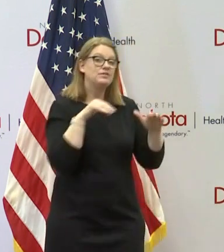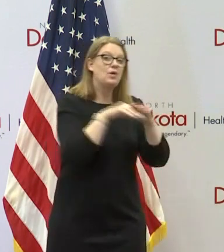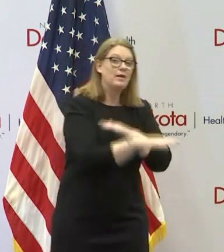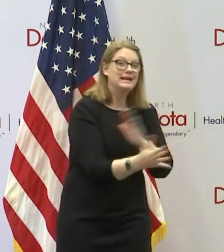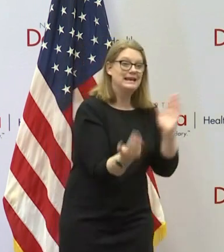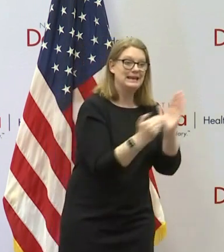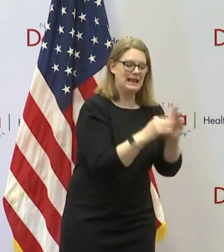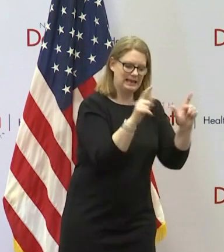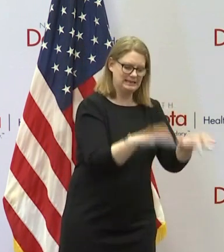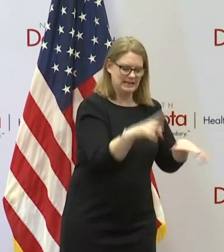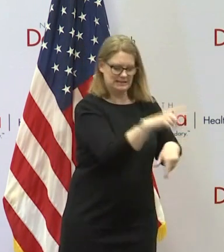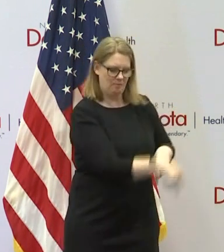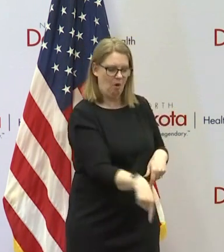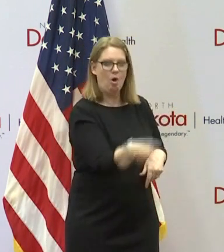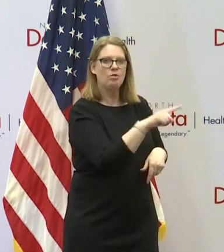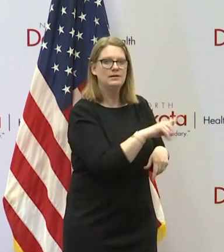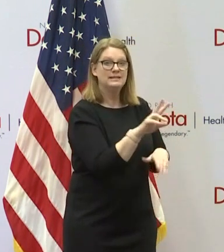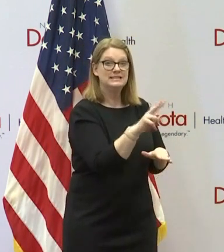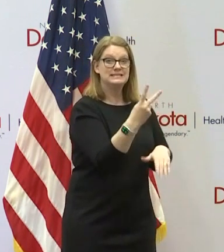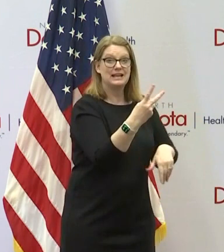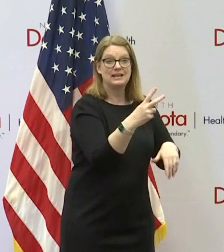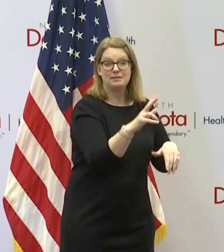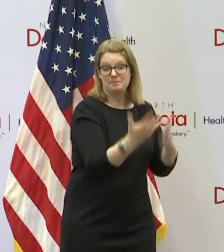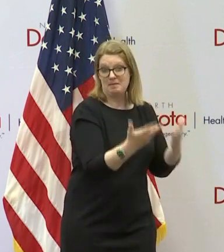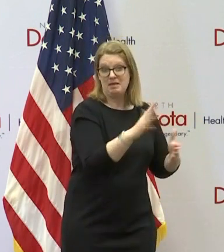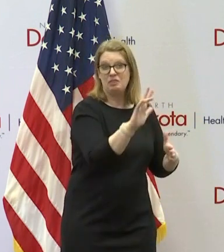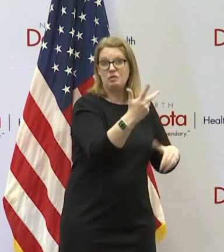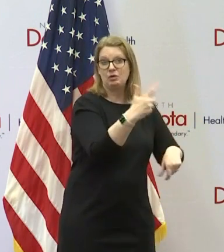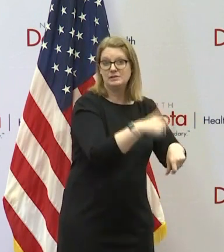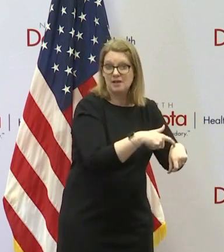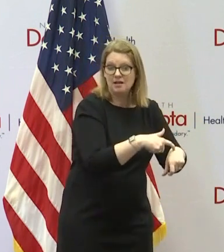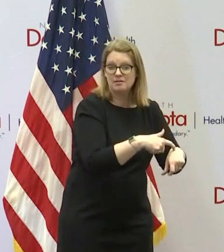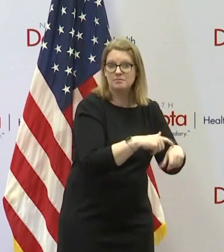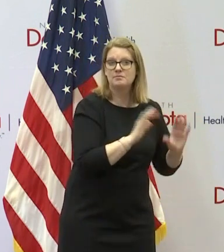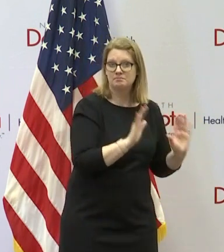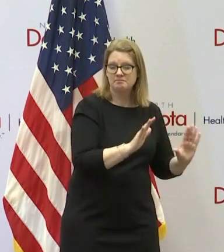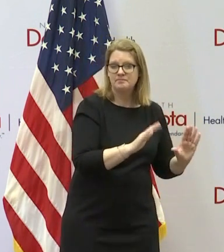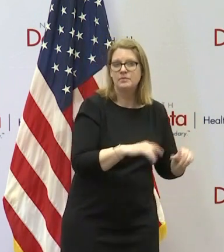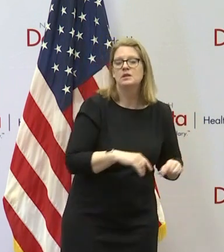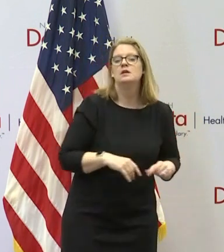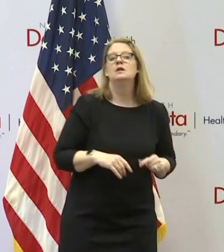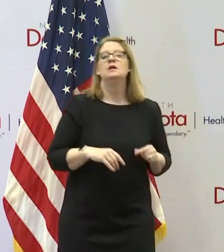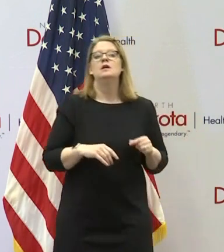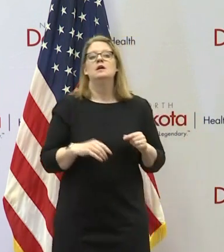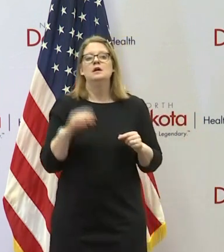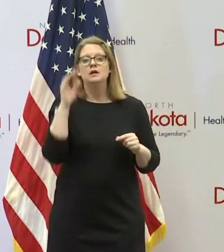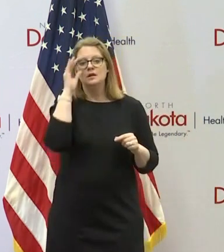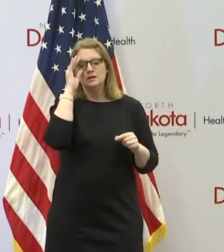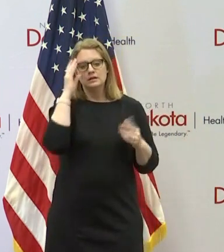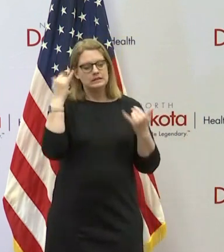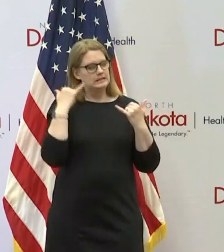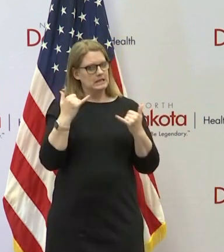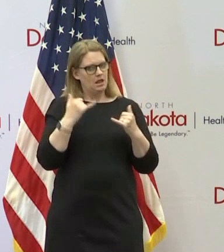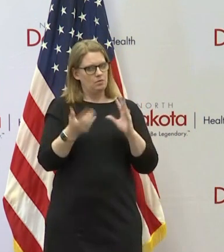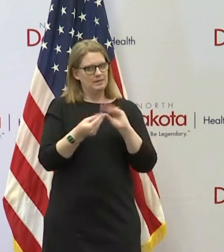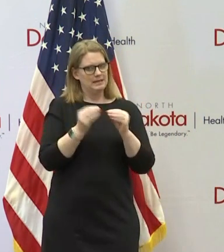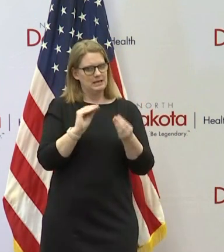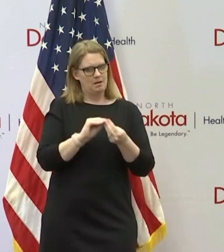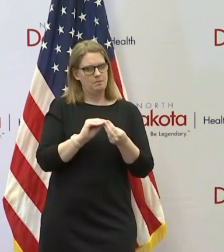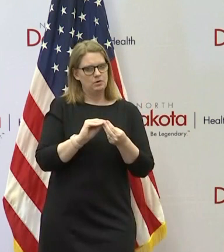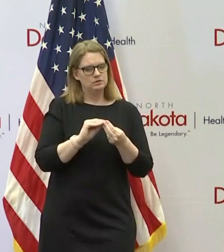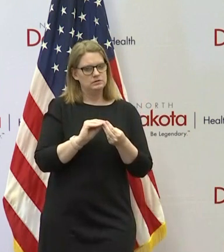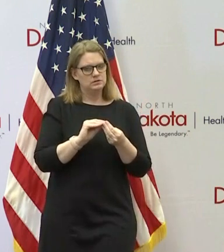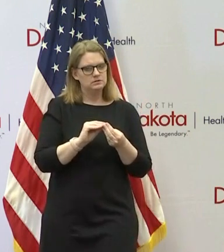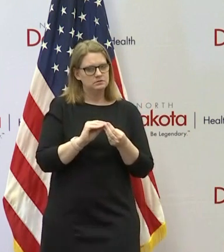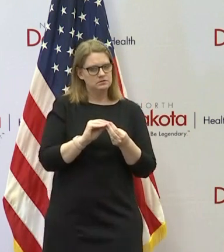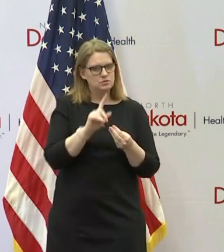individuals a second time and sometimes a third time. So as it has been, when we take a look at the numbers, it's